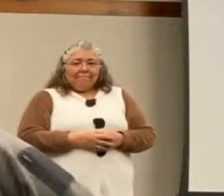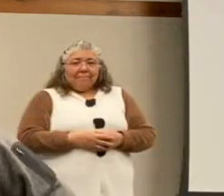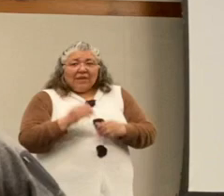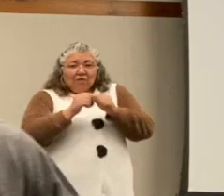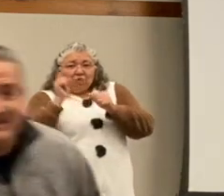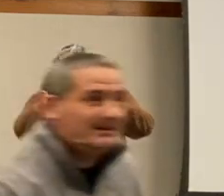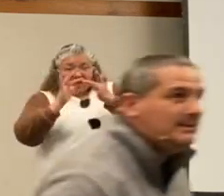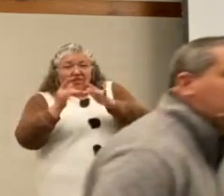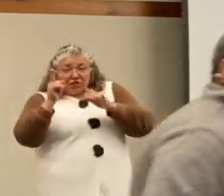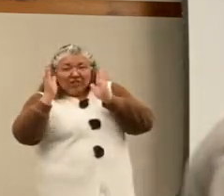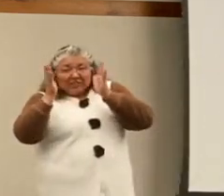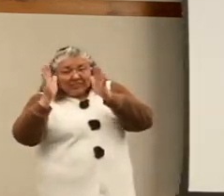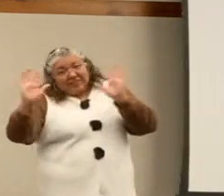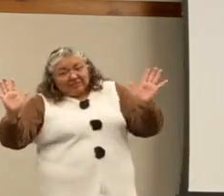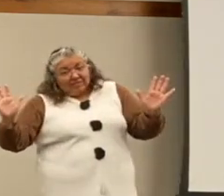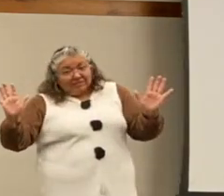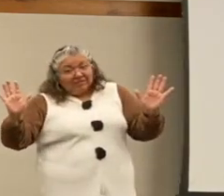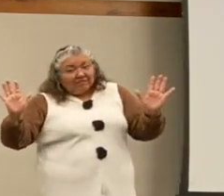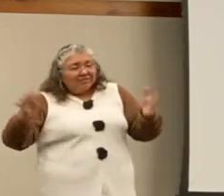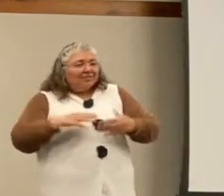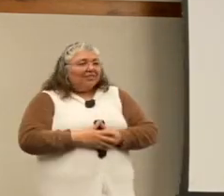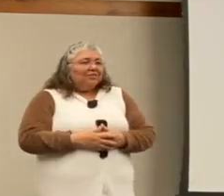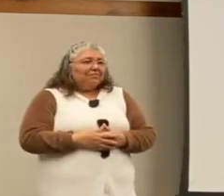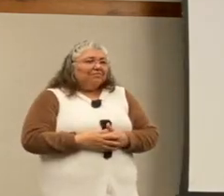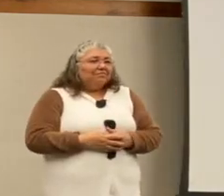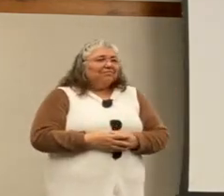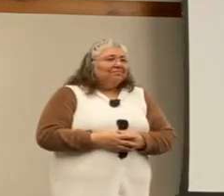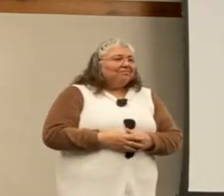Everybody online, just listen.